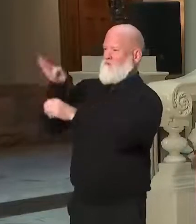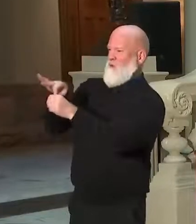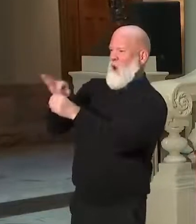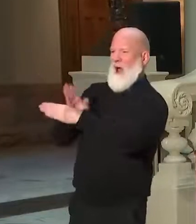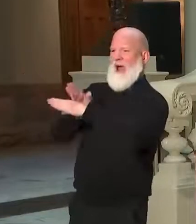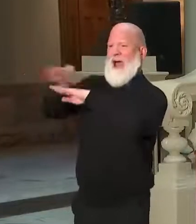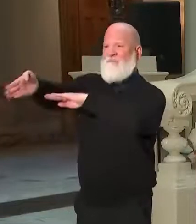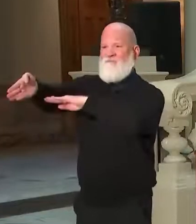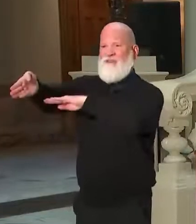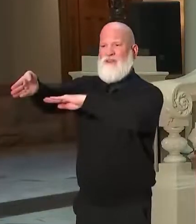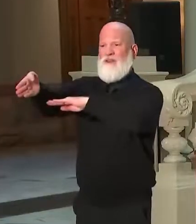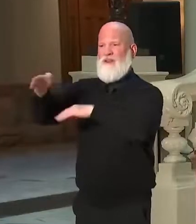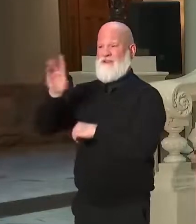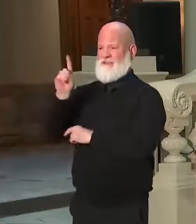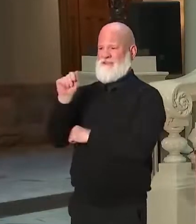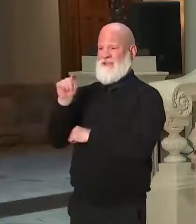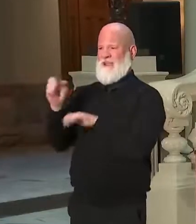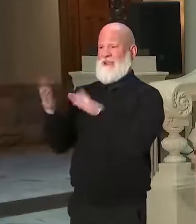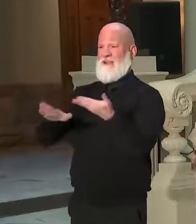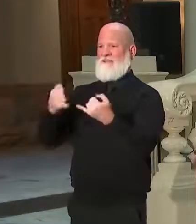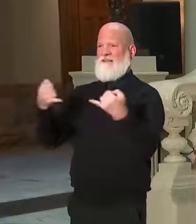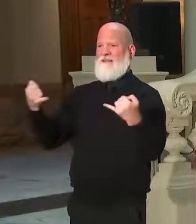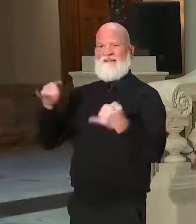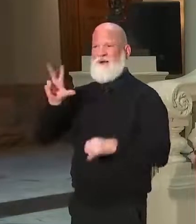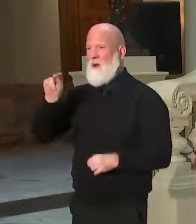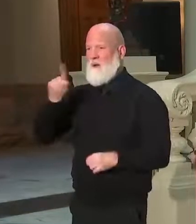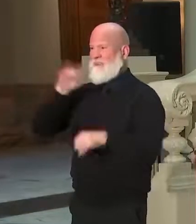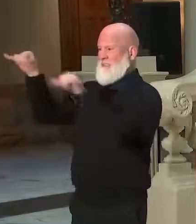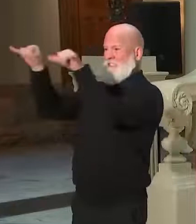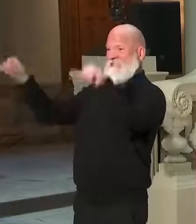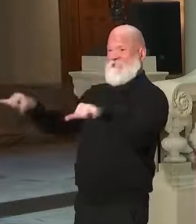are not legally within the system of that to have ballots issued.